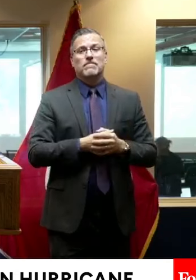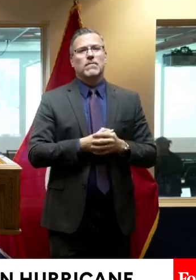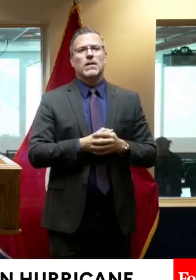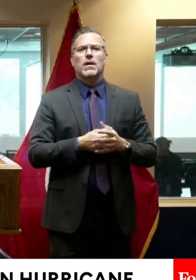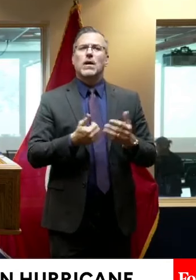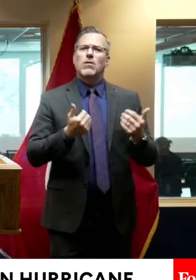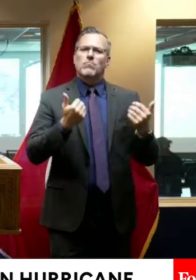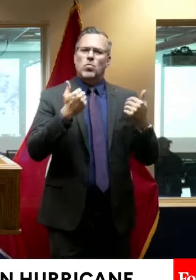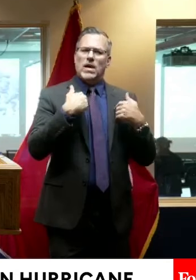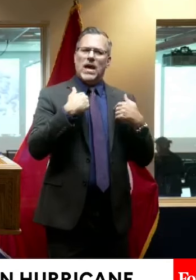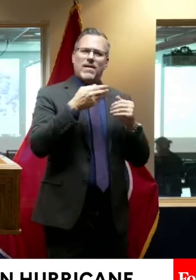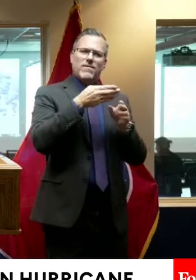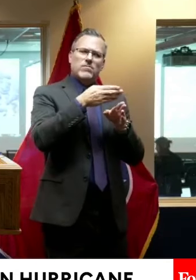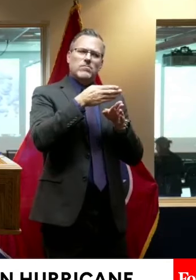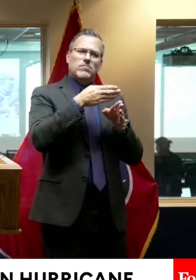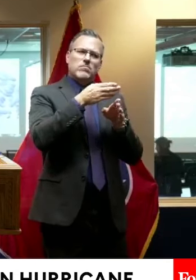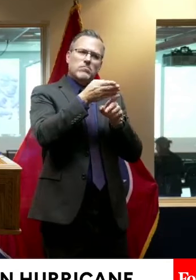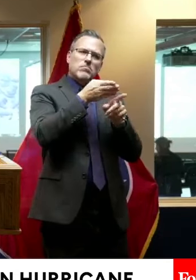professional response